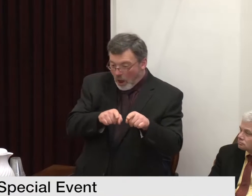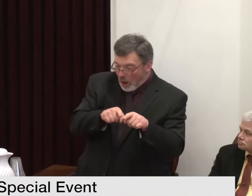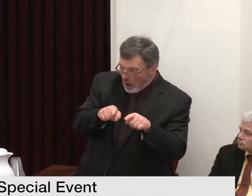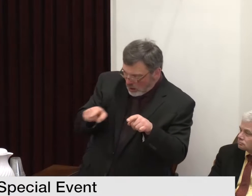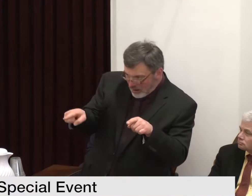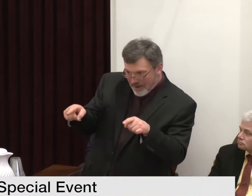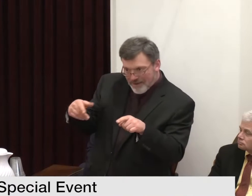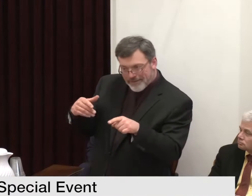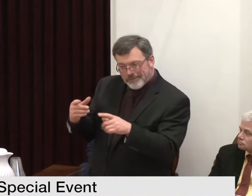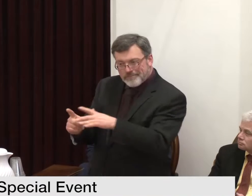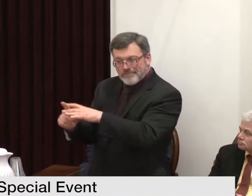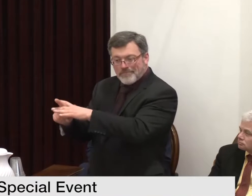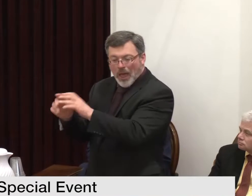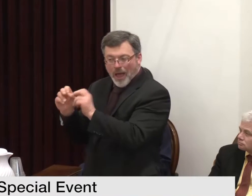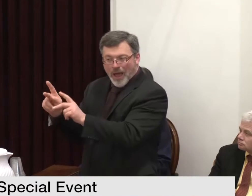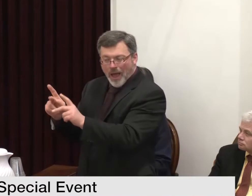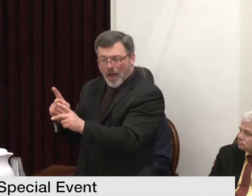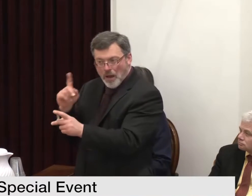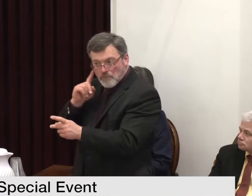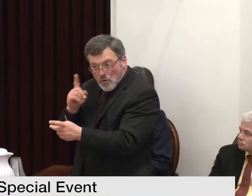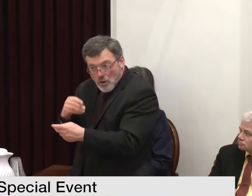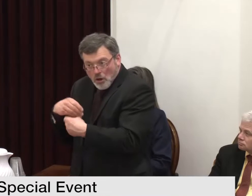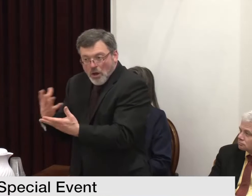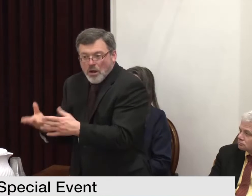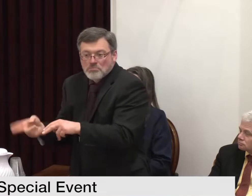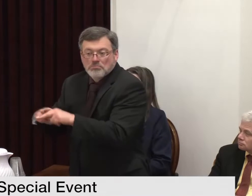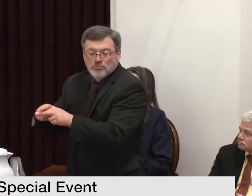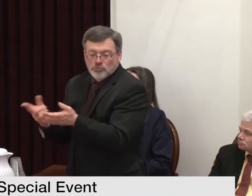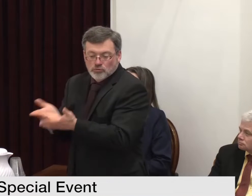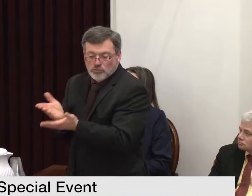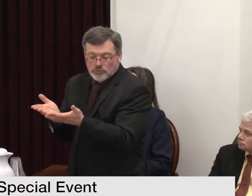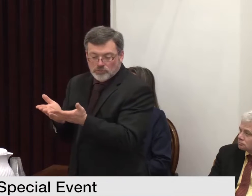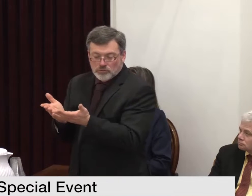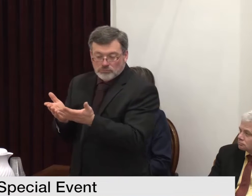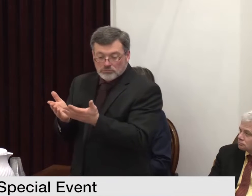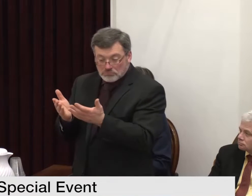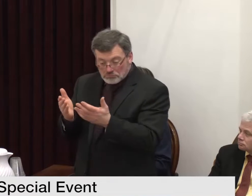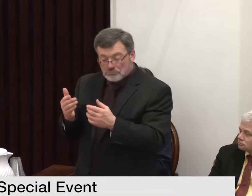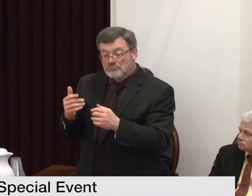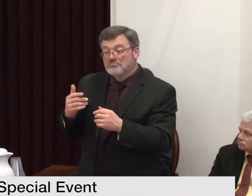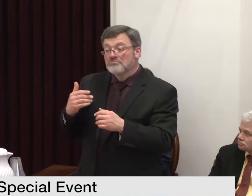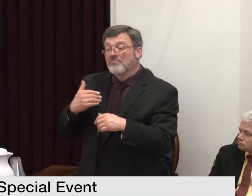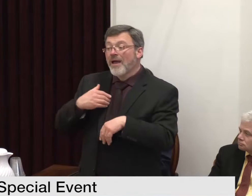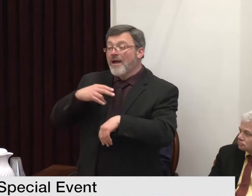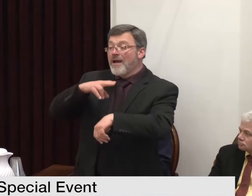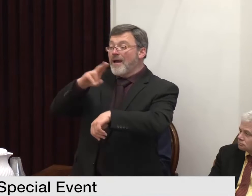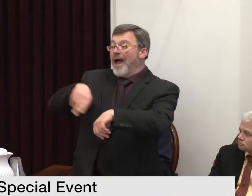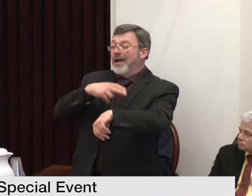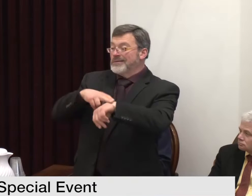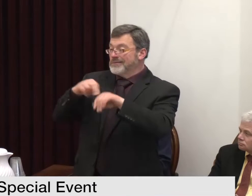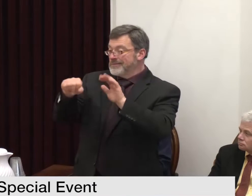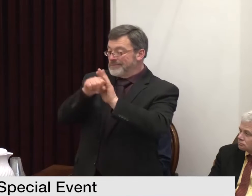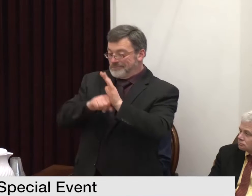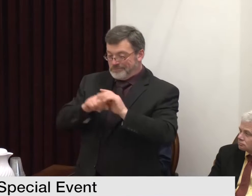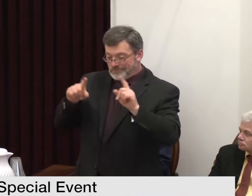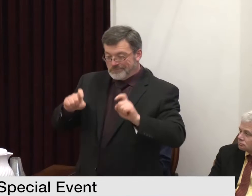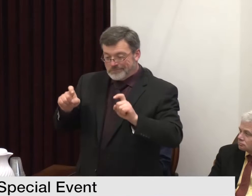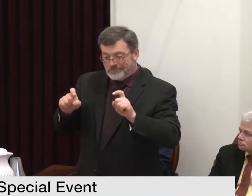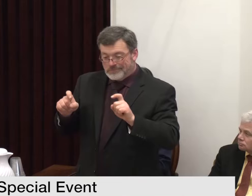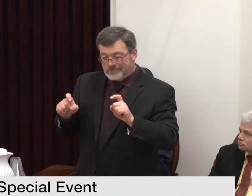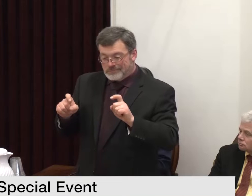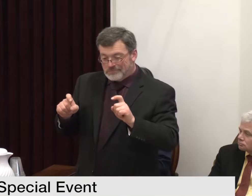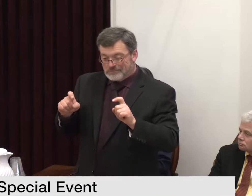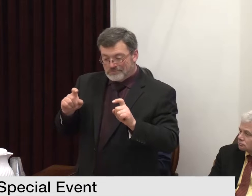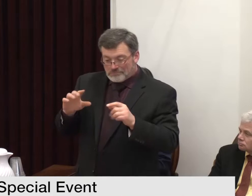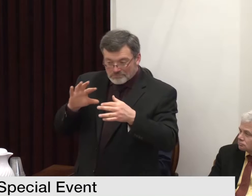resources. National and state tests show less than half of our third and fourth graders